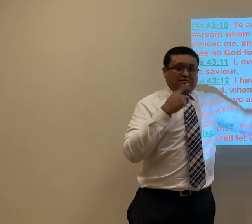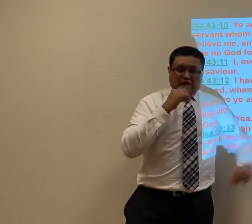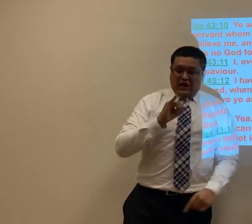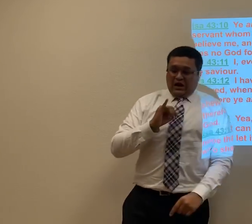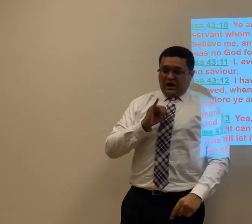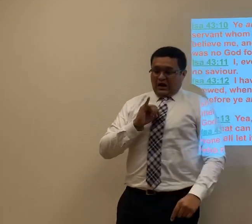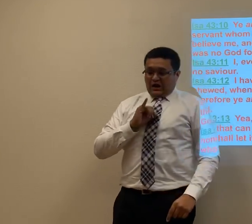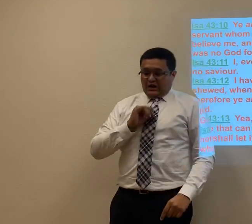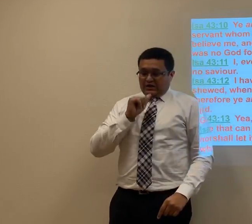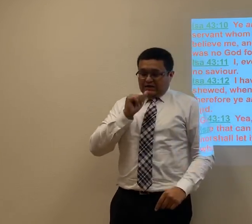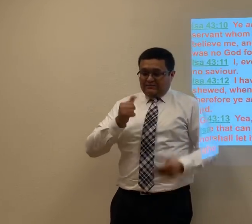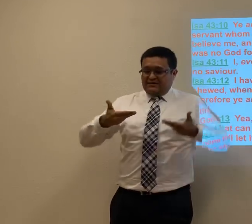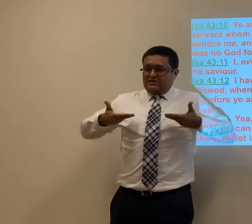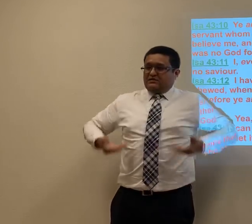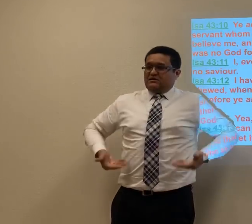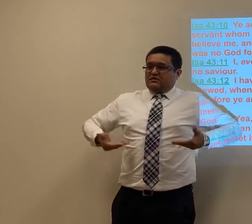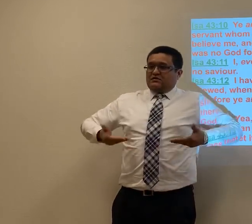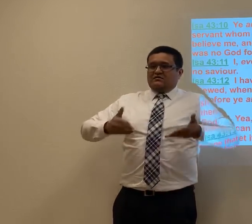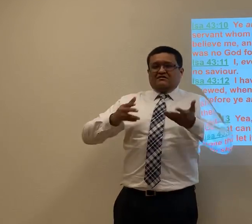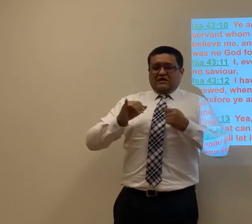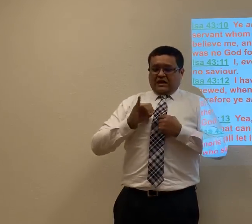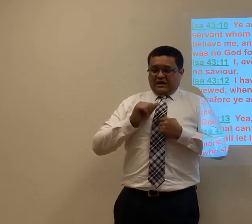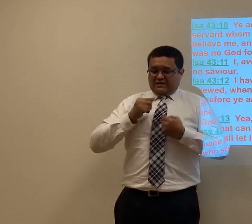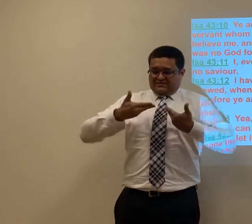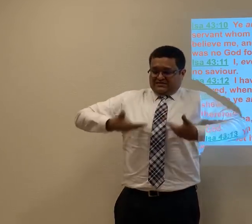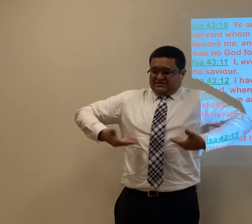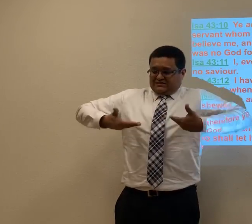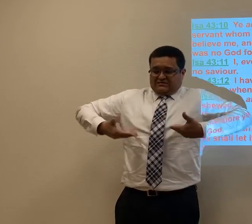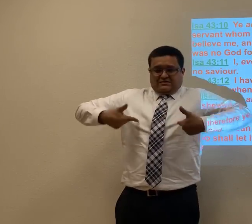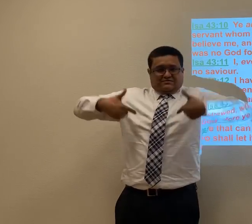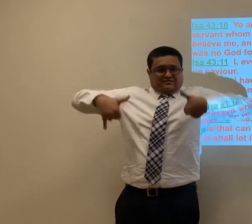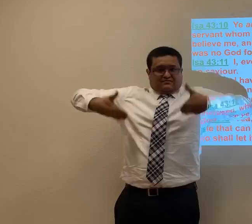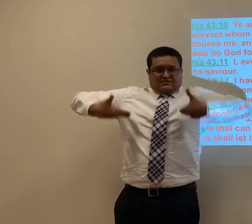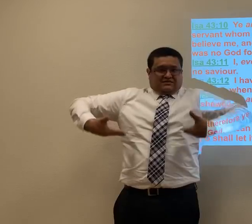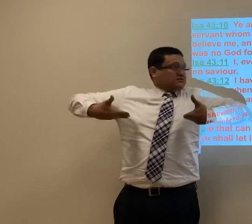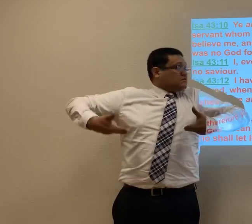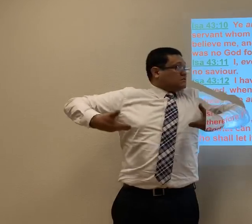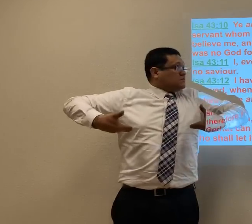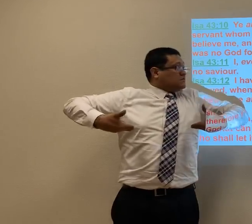and I am Yahweh. It says, I am He. Understand that I am He.